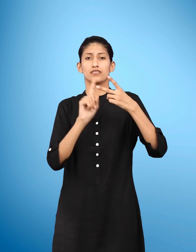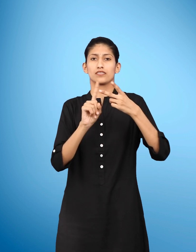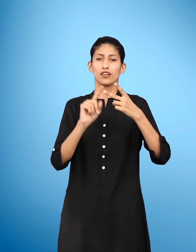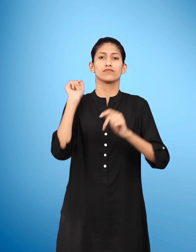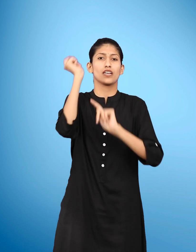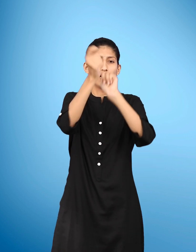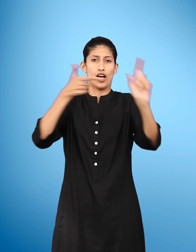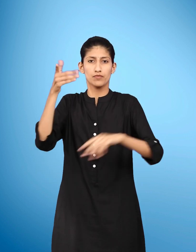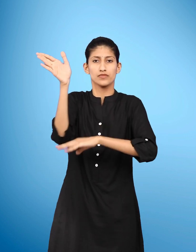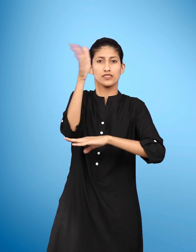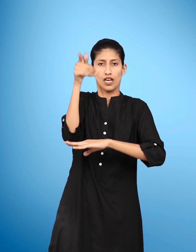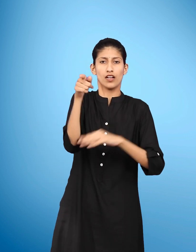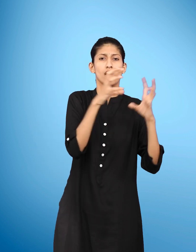Cheras,